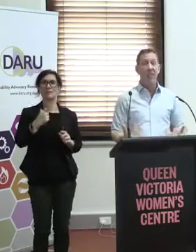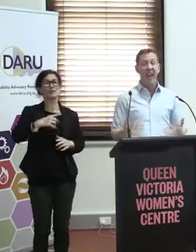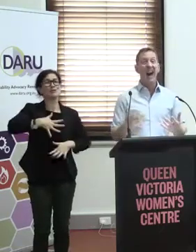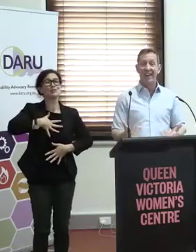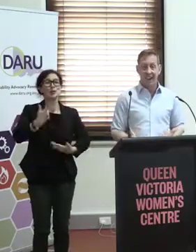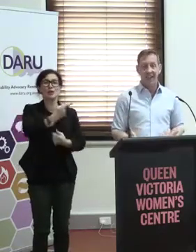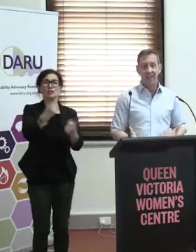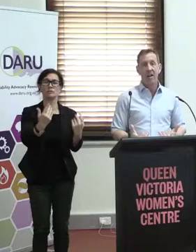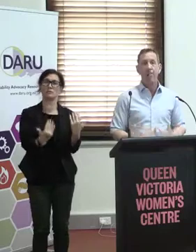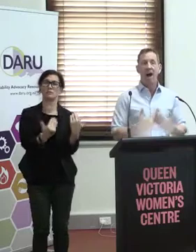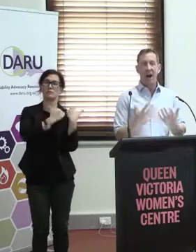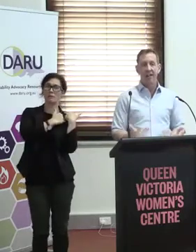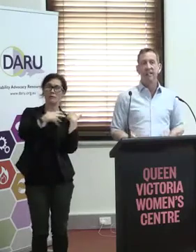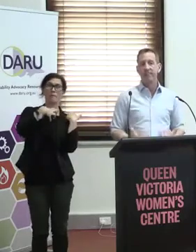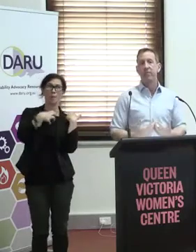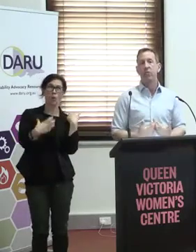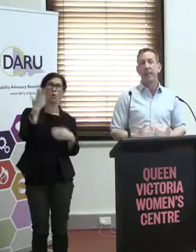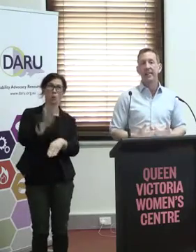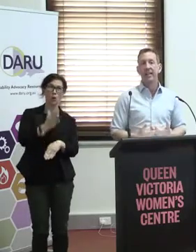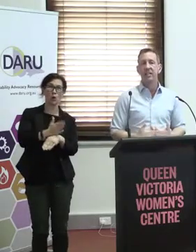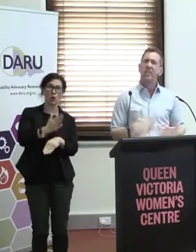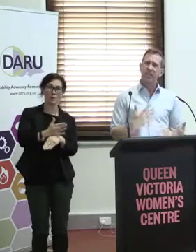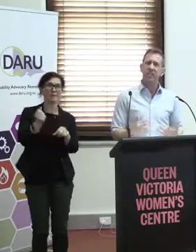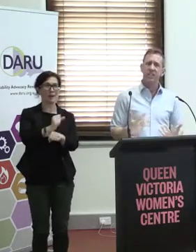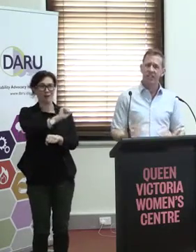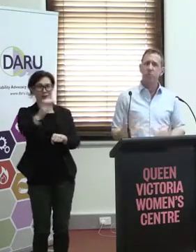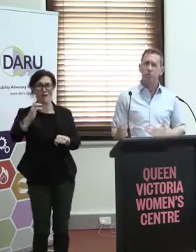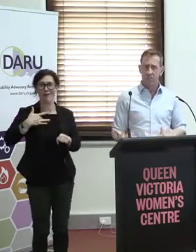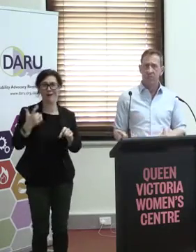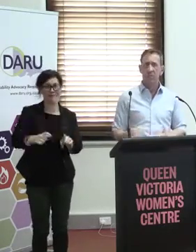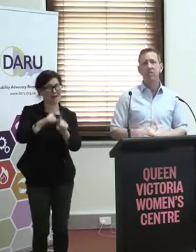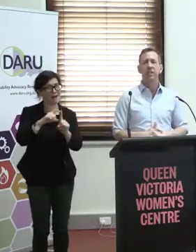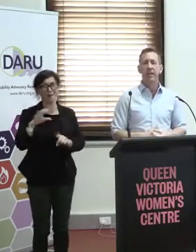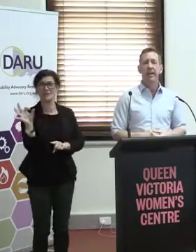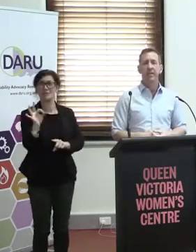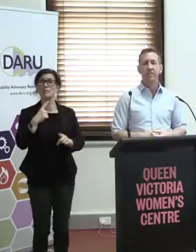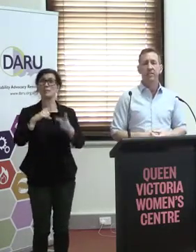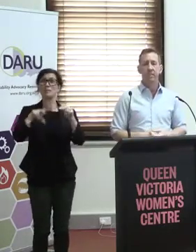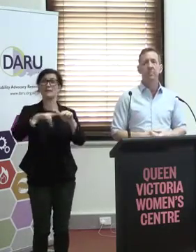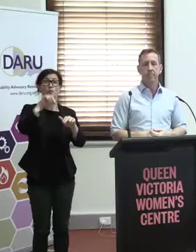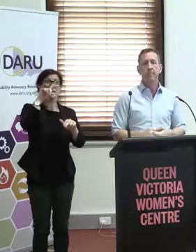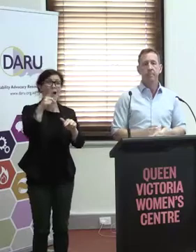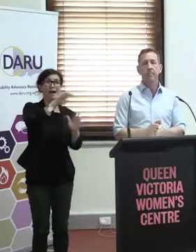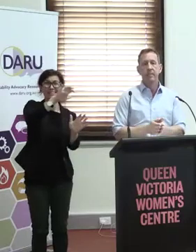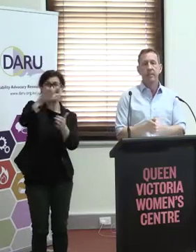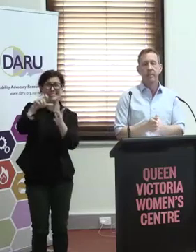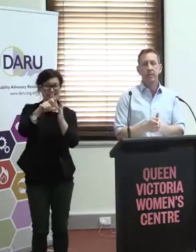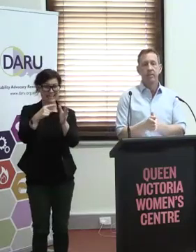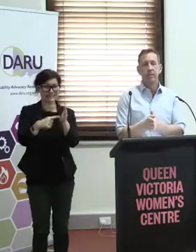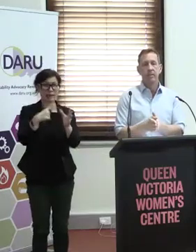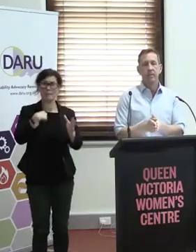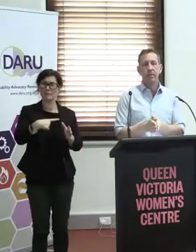your lives harder by asking for data that is very difficult to generate. And